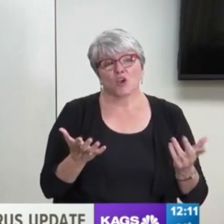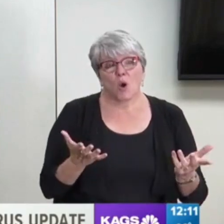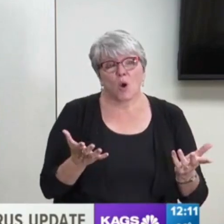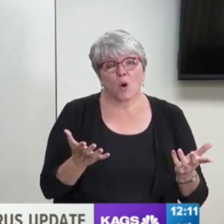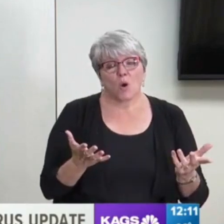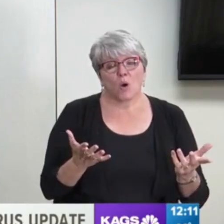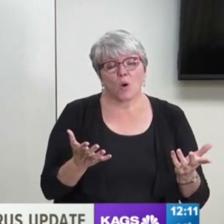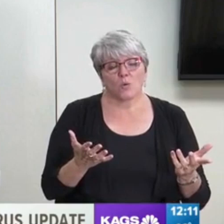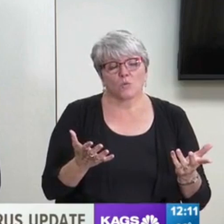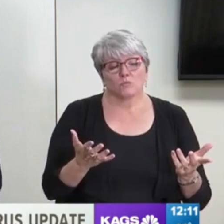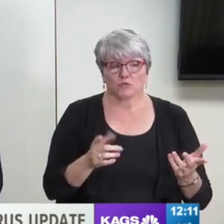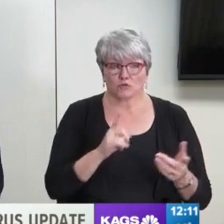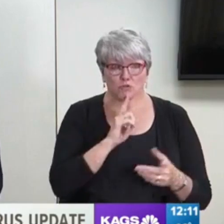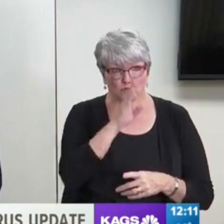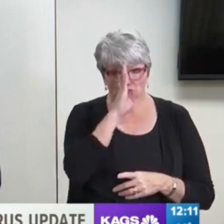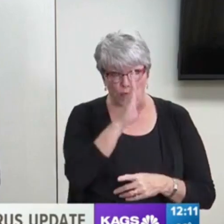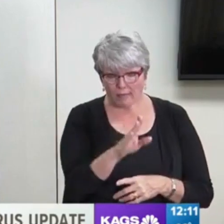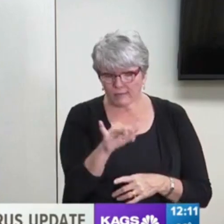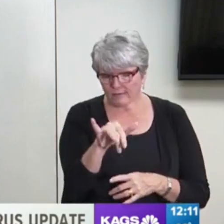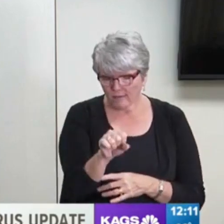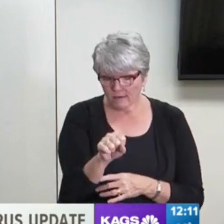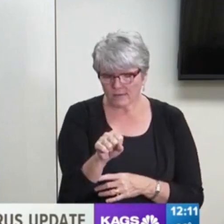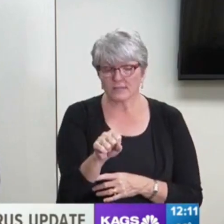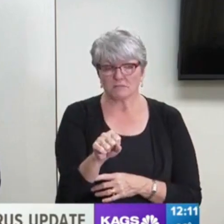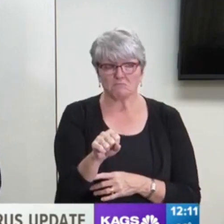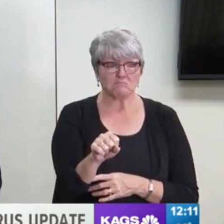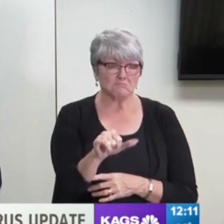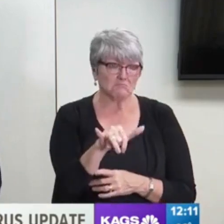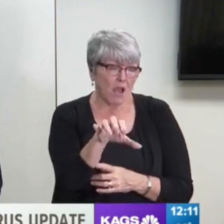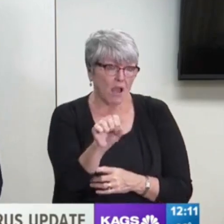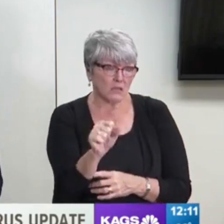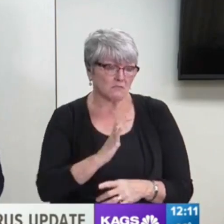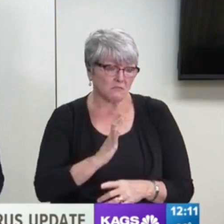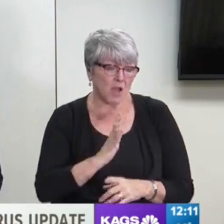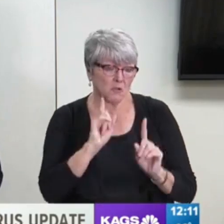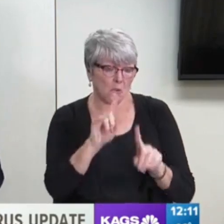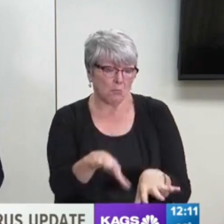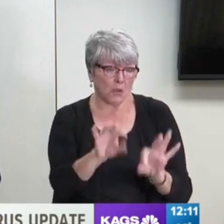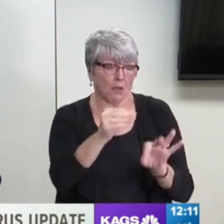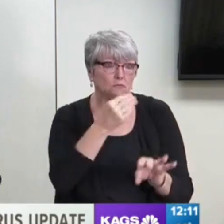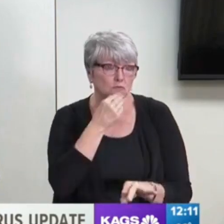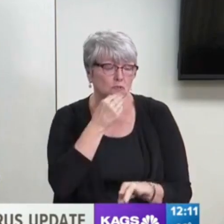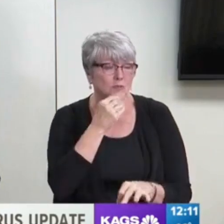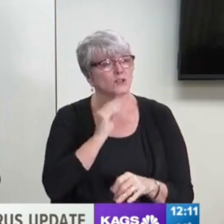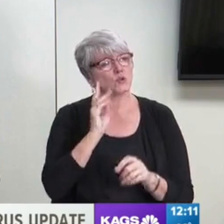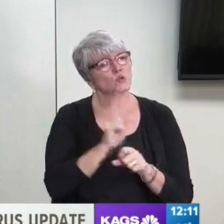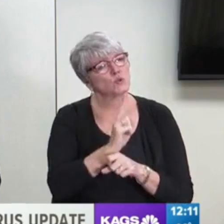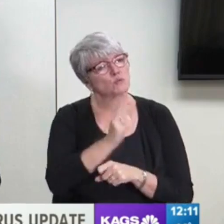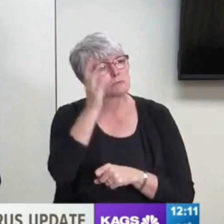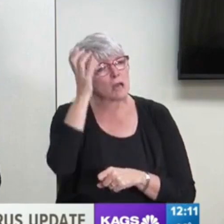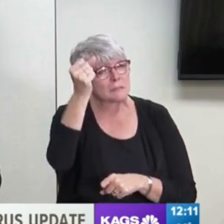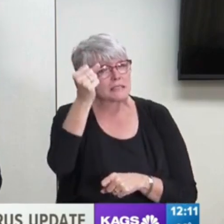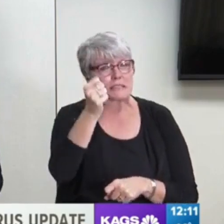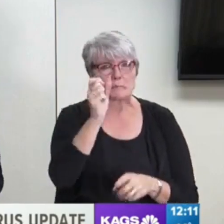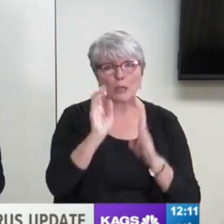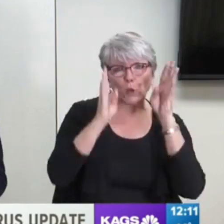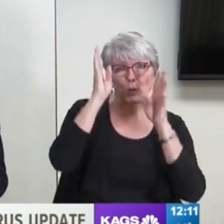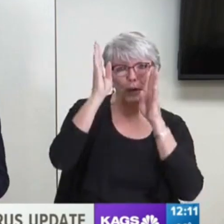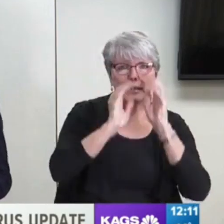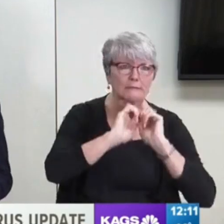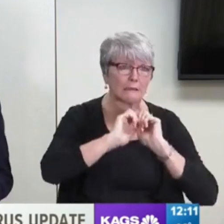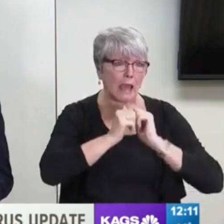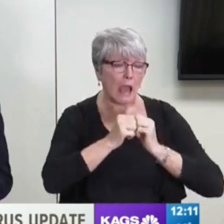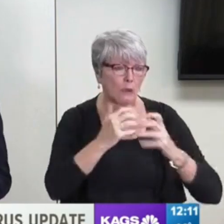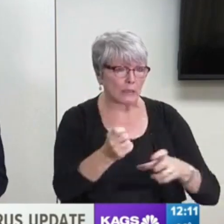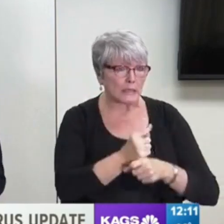So to answer your question directly, Kathleen, yes, you know, that's okay. Let's use our common sense and be creative about ways that we